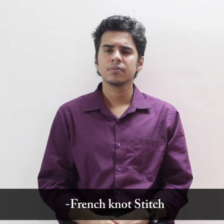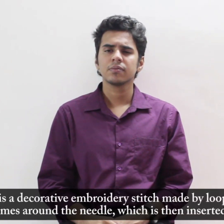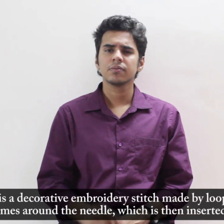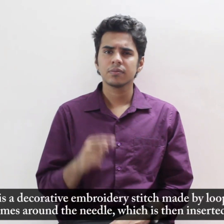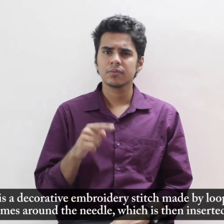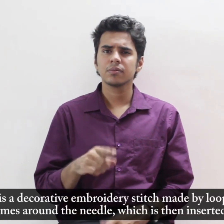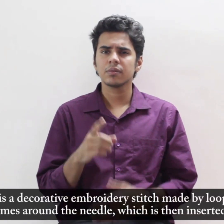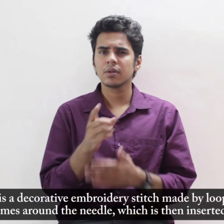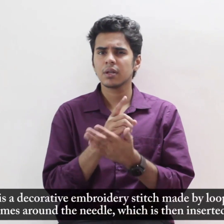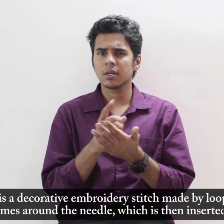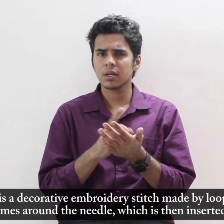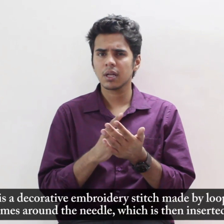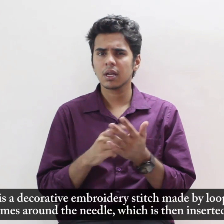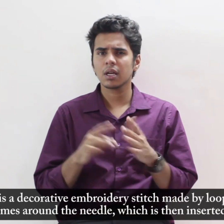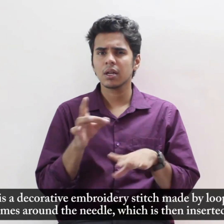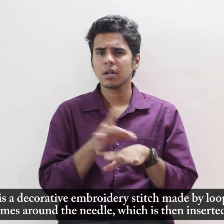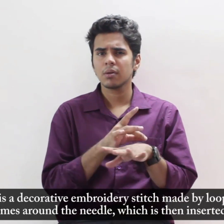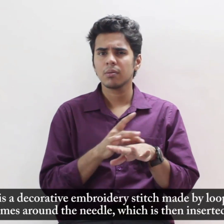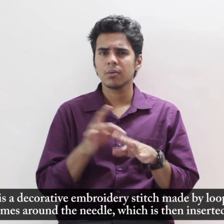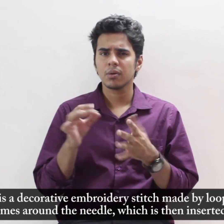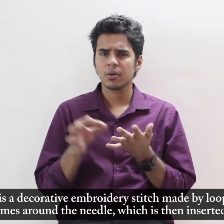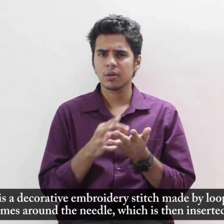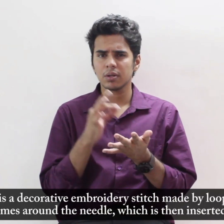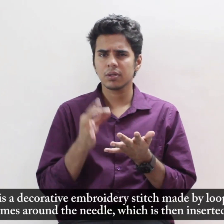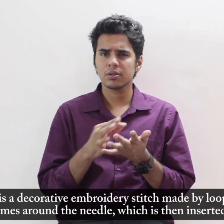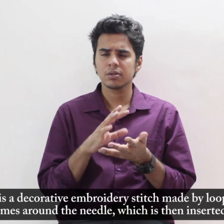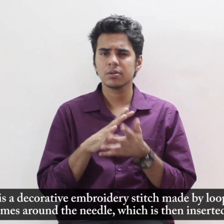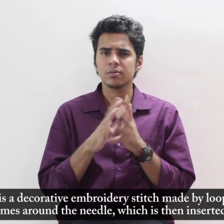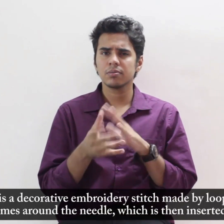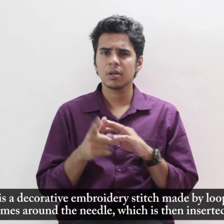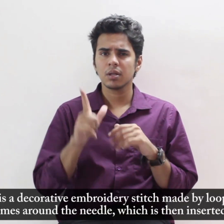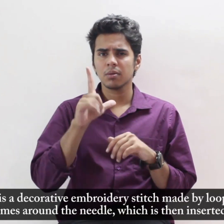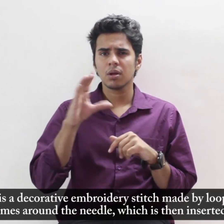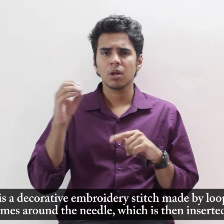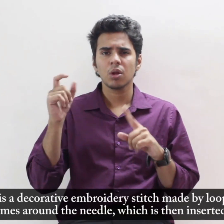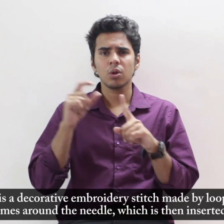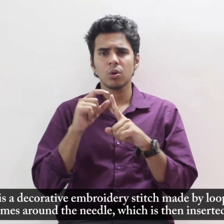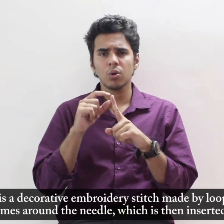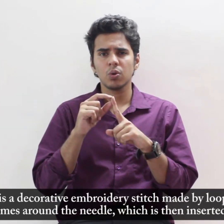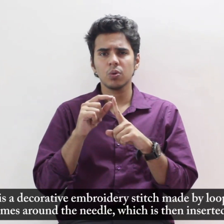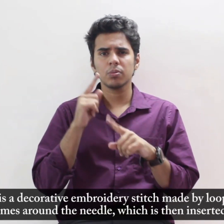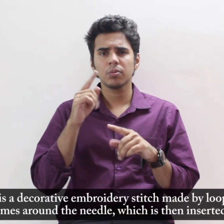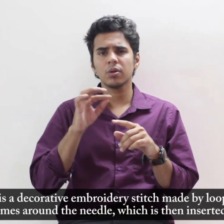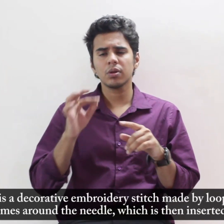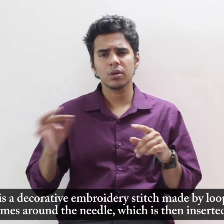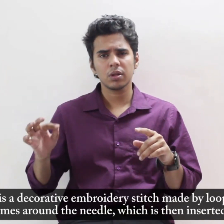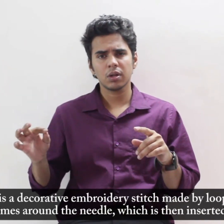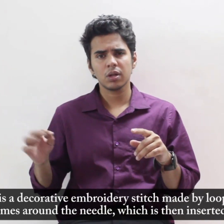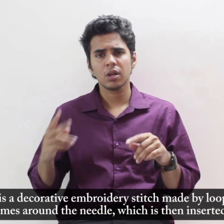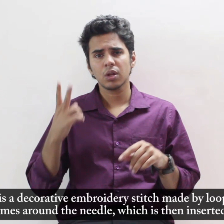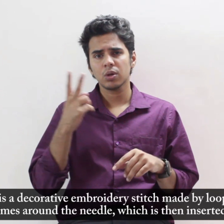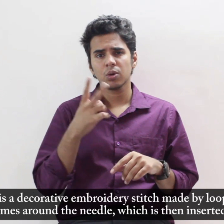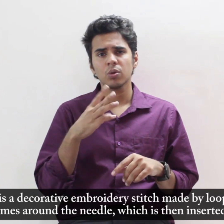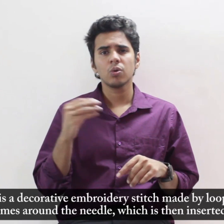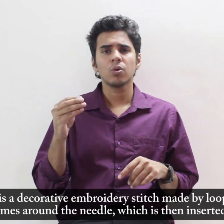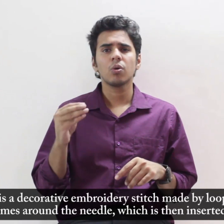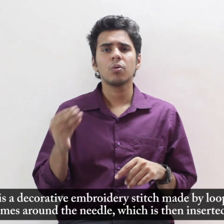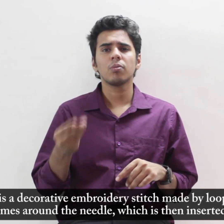French knot is a decorative embroidery stitch made by looping the thread 2 or more times around the needle, which is